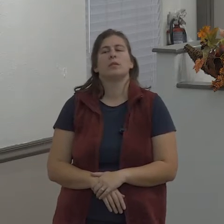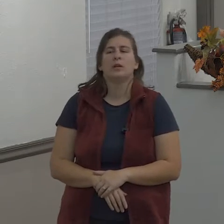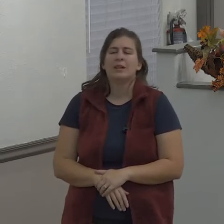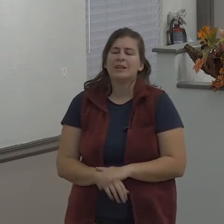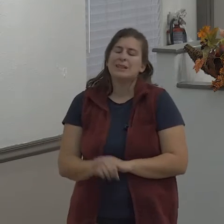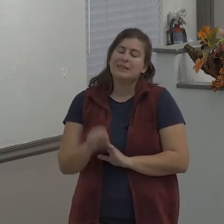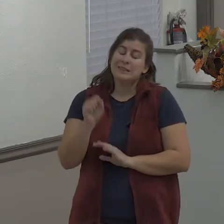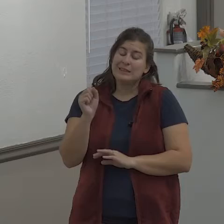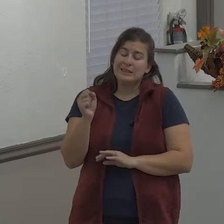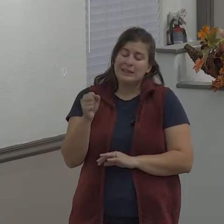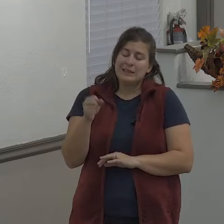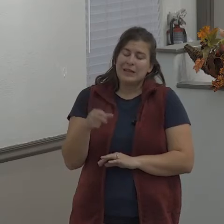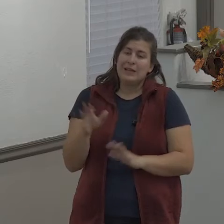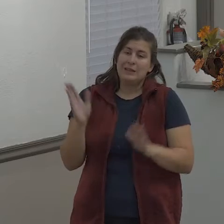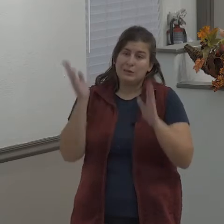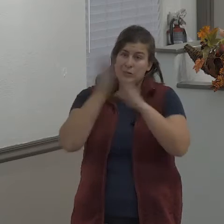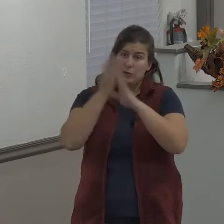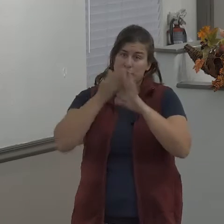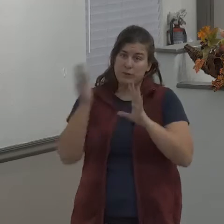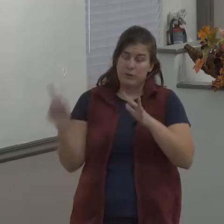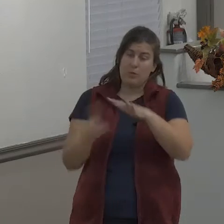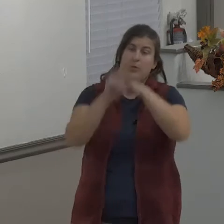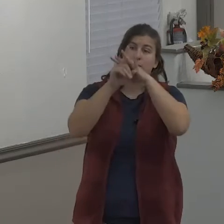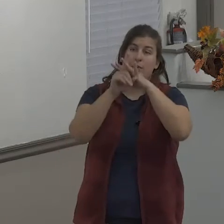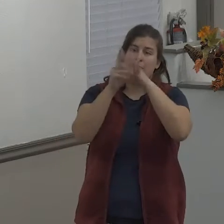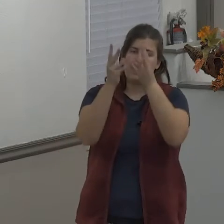So yeah, troubles come, troubles go.